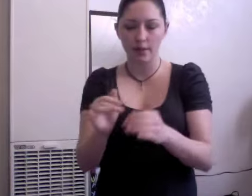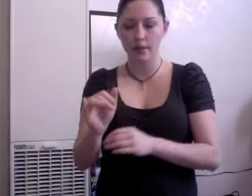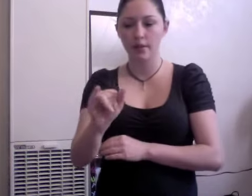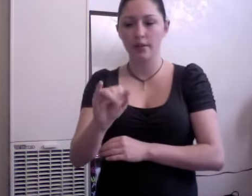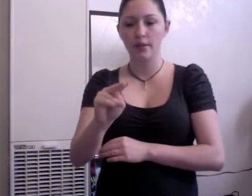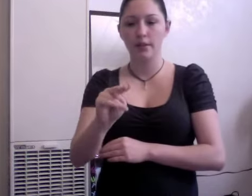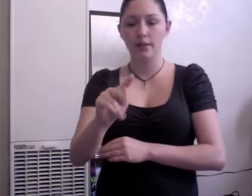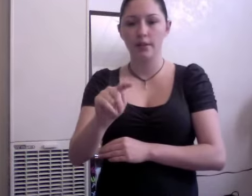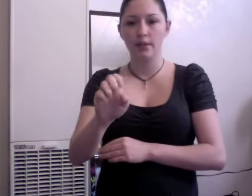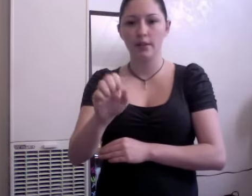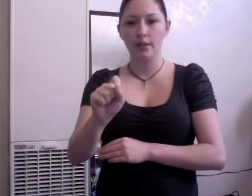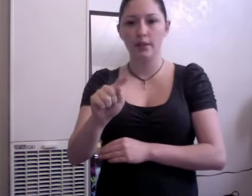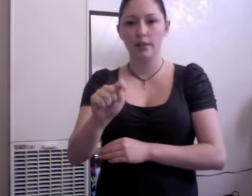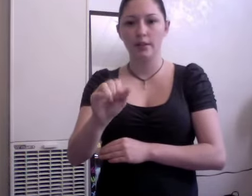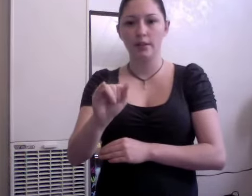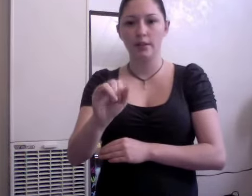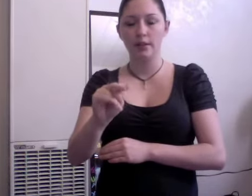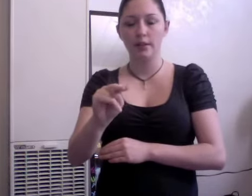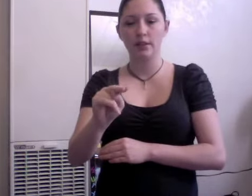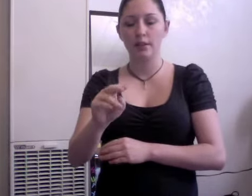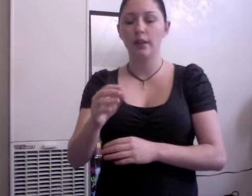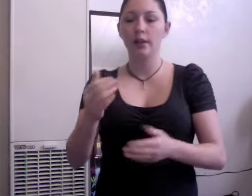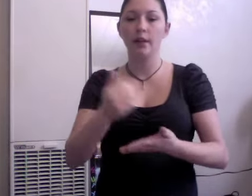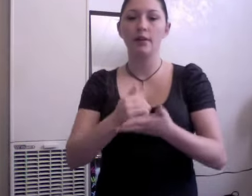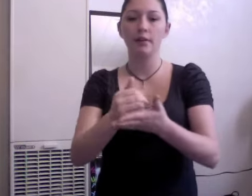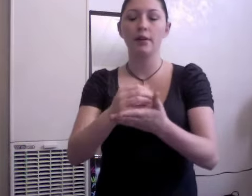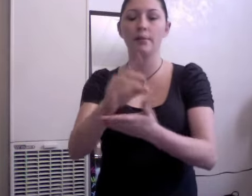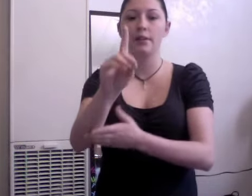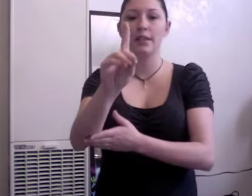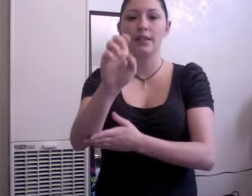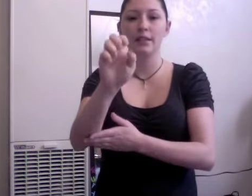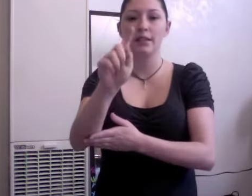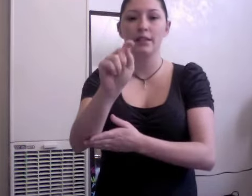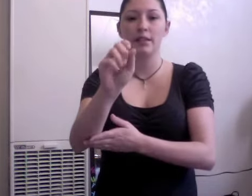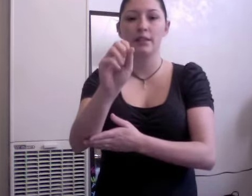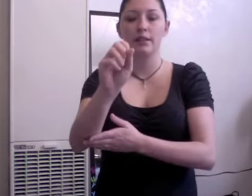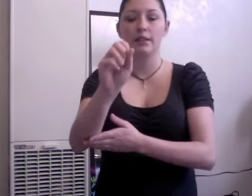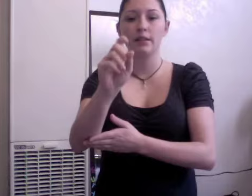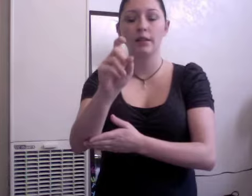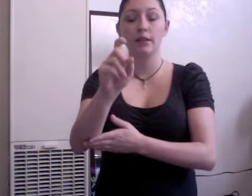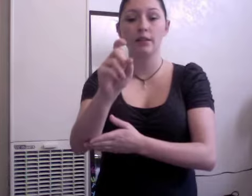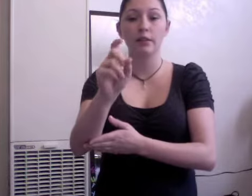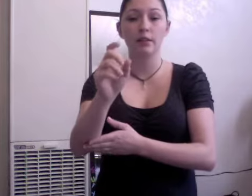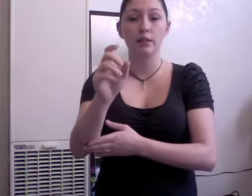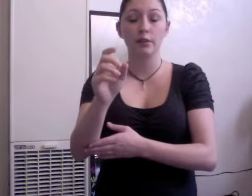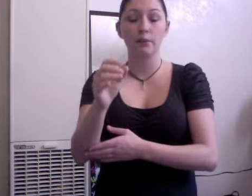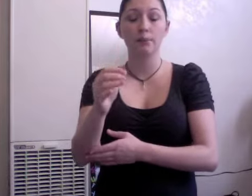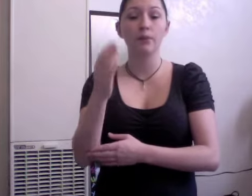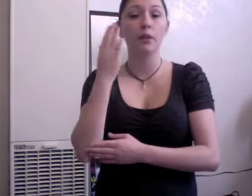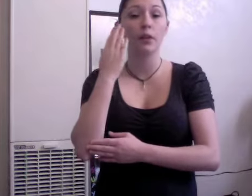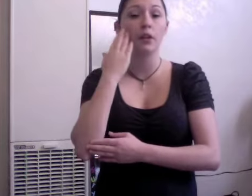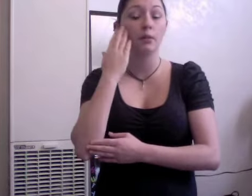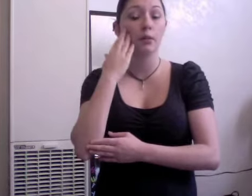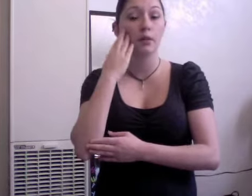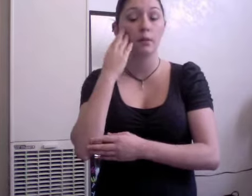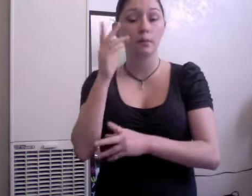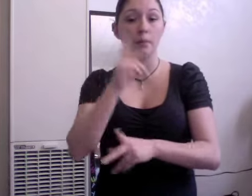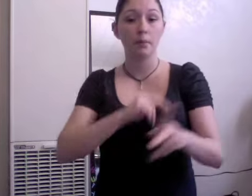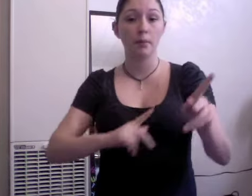that's why people who, for instance, are alcoholics tend to have issues with their liver because it's overworking. It's constantly trying to detoxify the body from